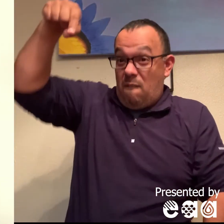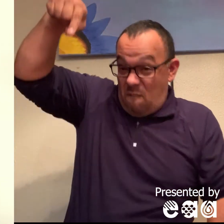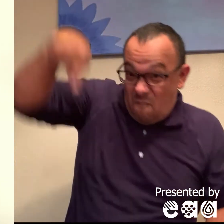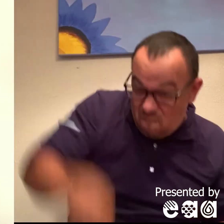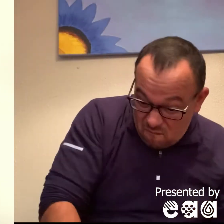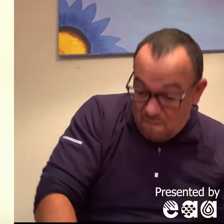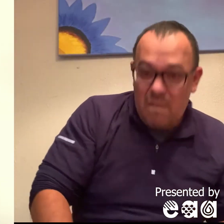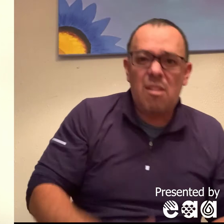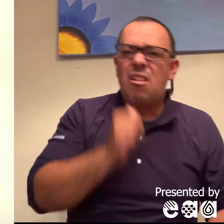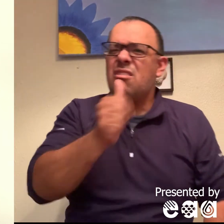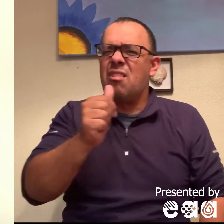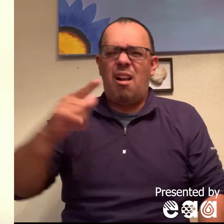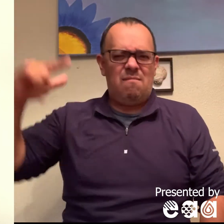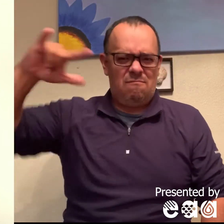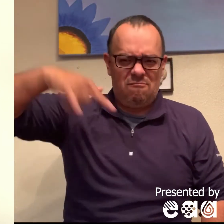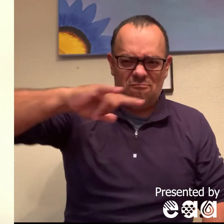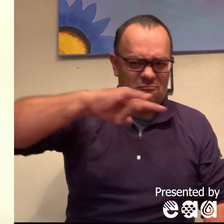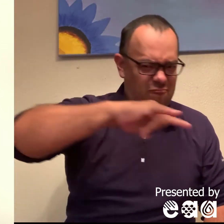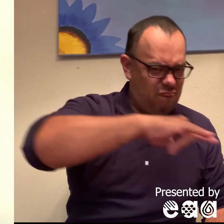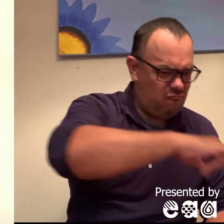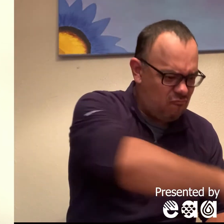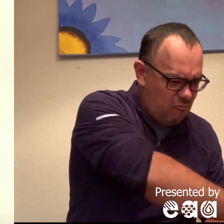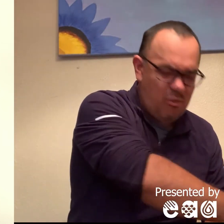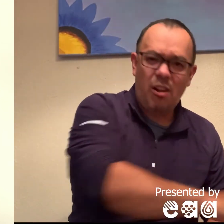instead of flying.